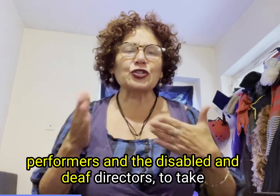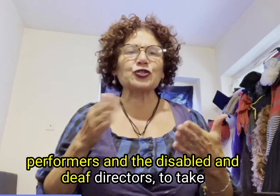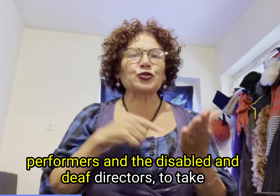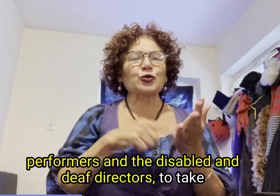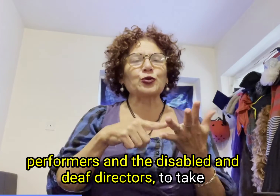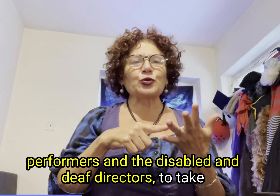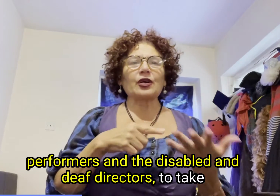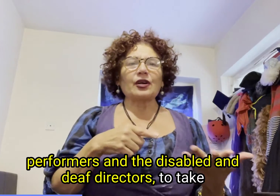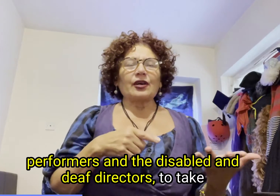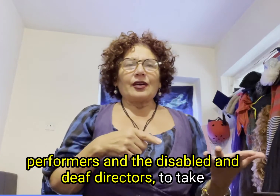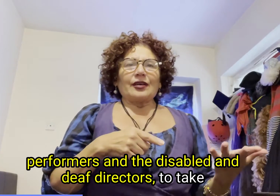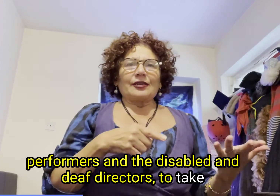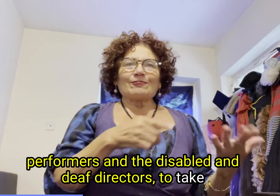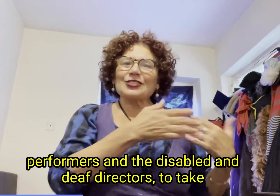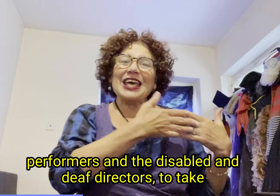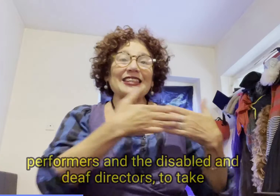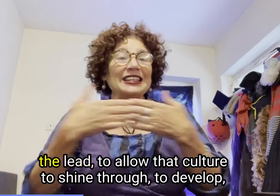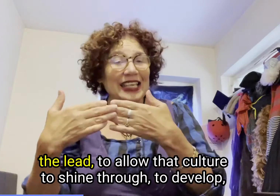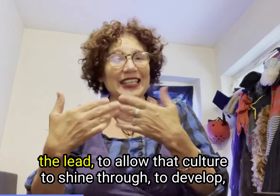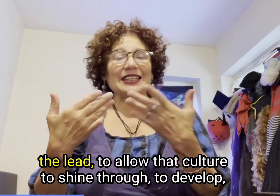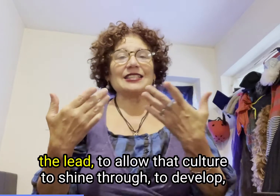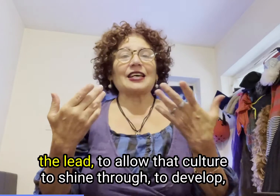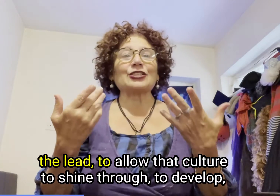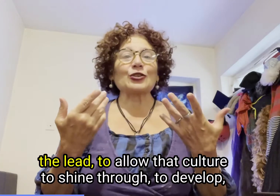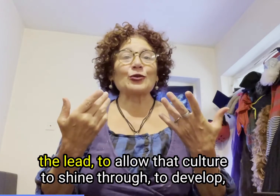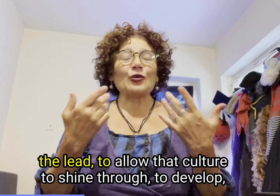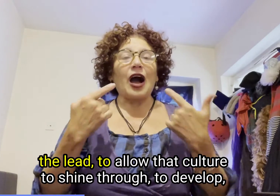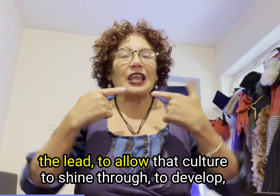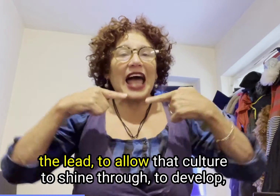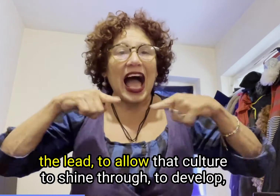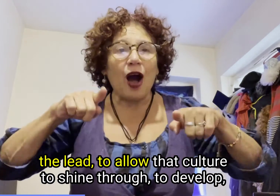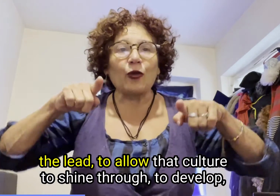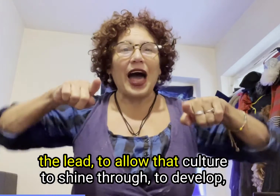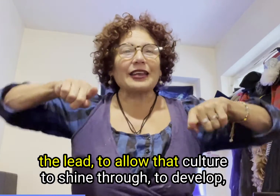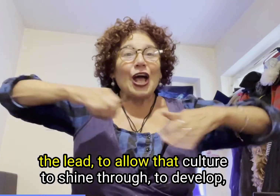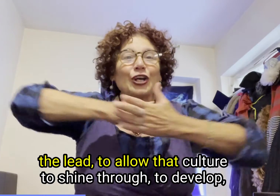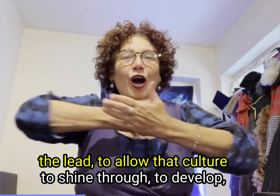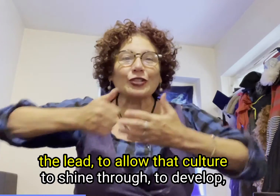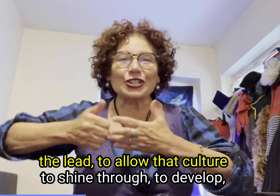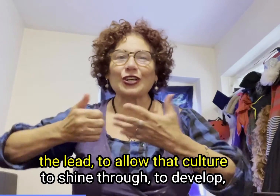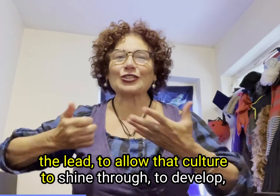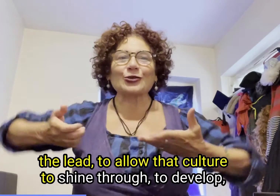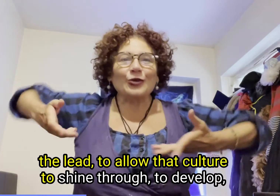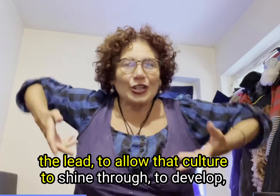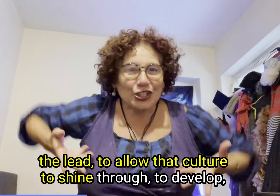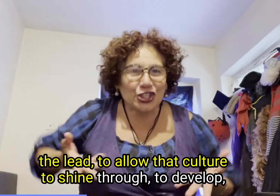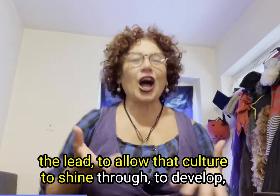directors to take the lead, to allow that culture to